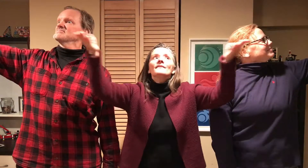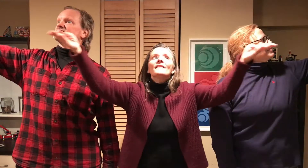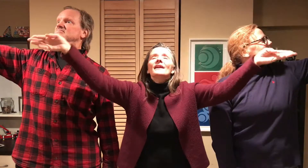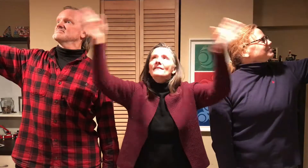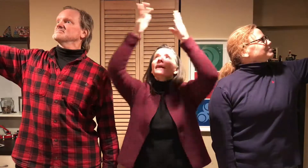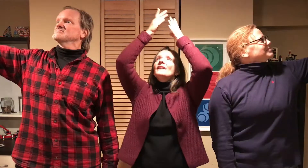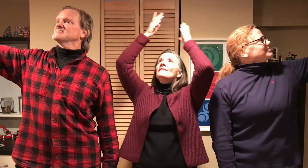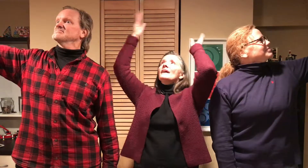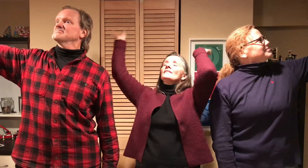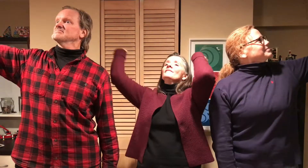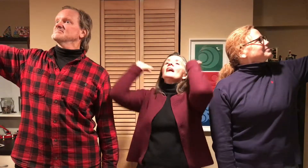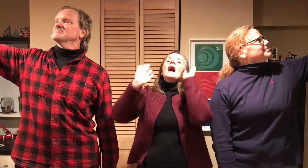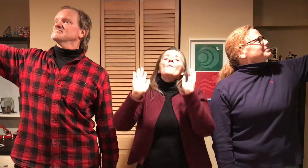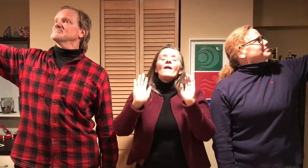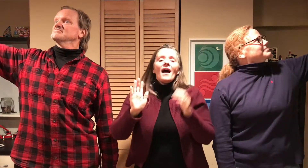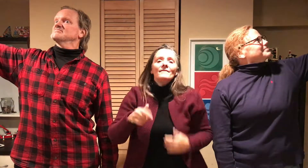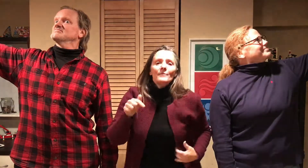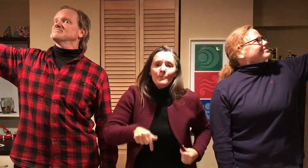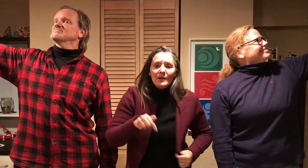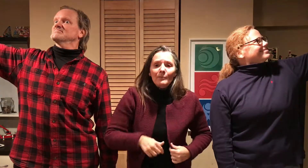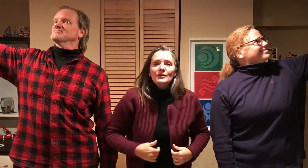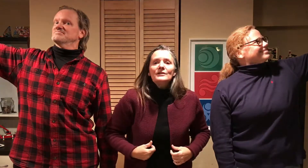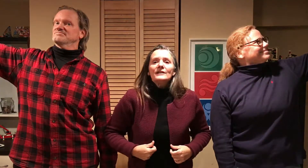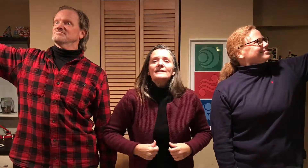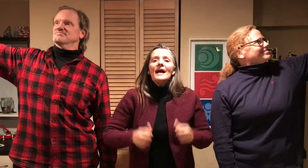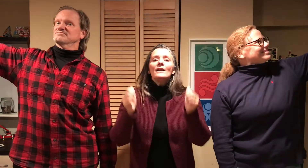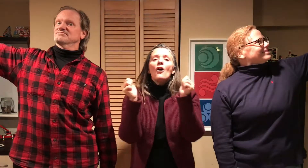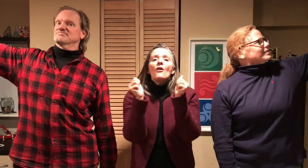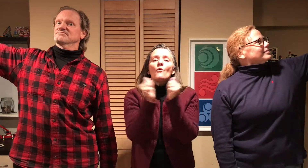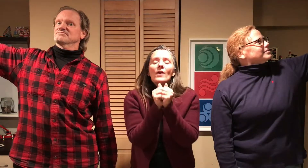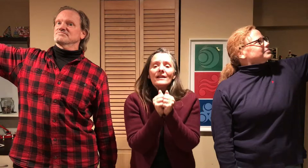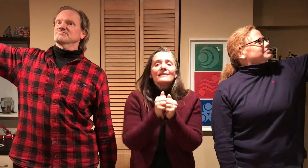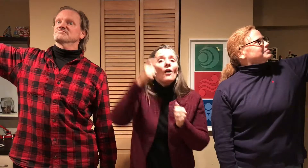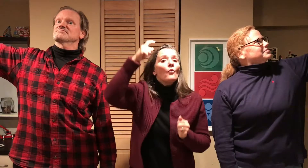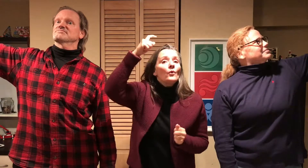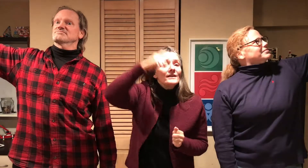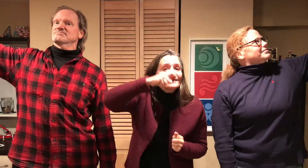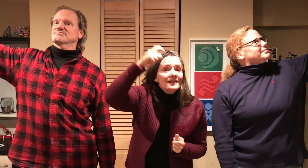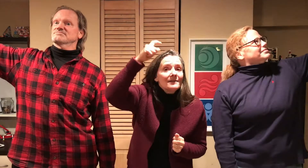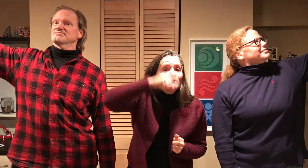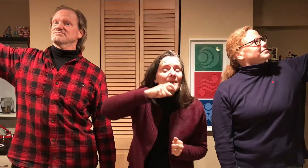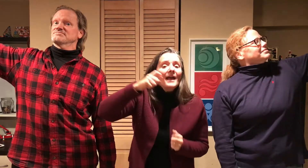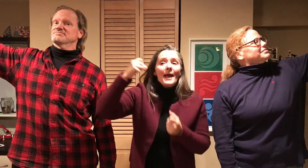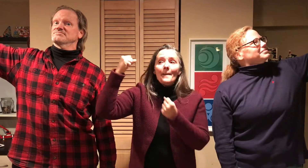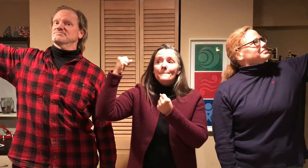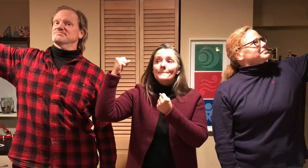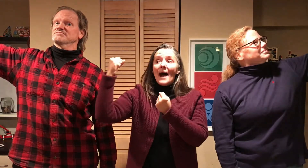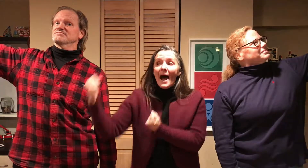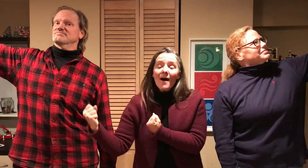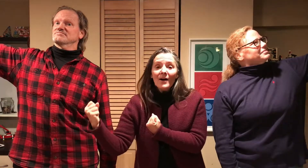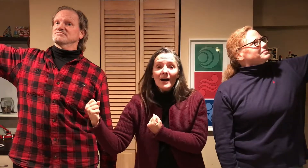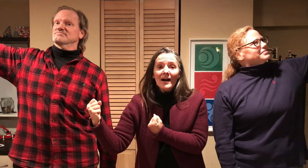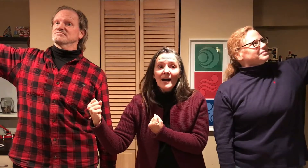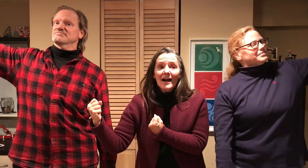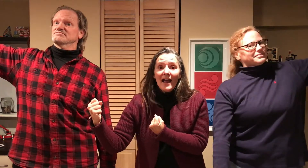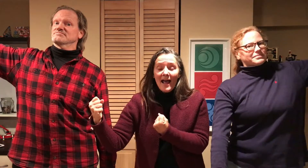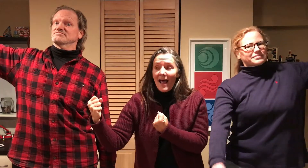heaven, heaven, heaven, heaven, heaven, heaven. Well, I'm the middle person's going to sign with wisdom and power. And